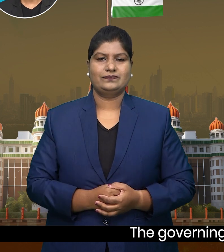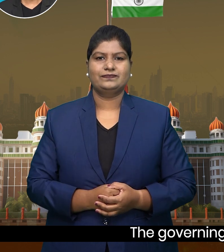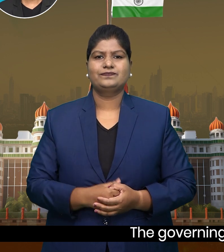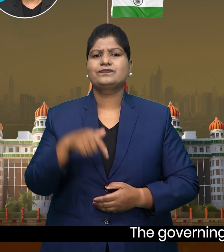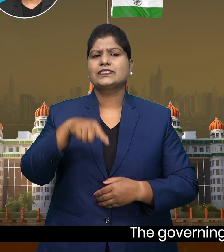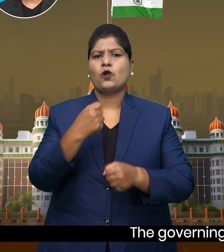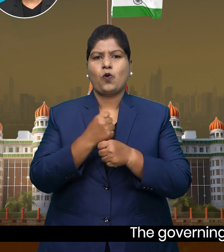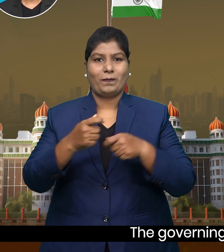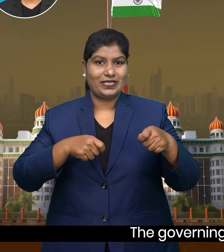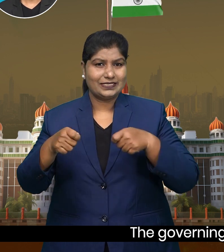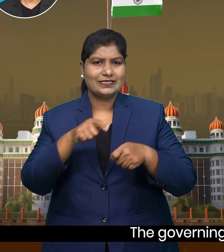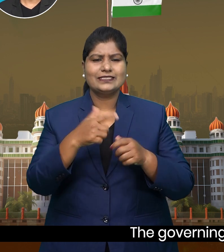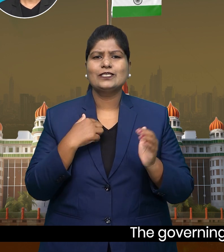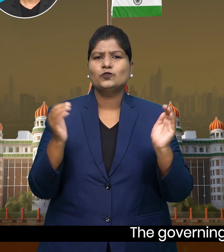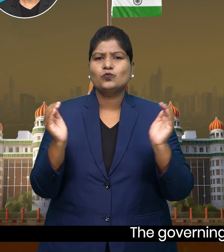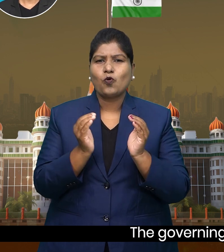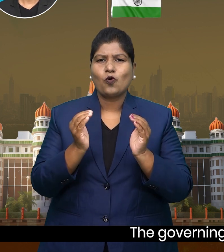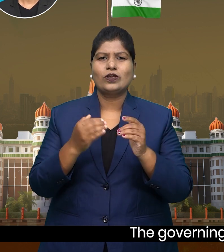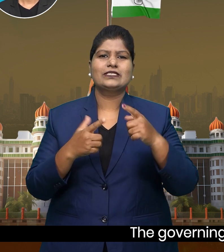The governing body in a municipality.